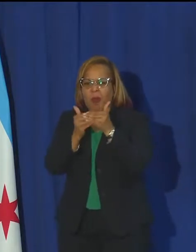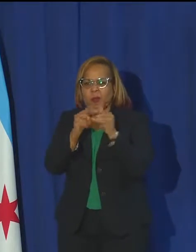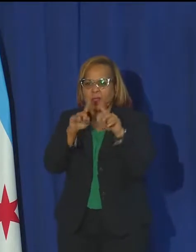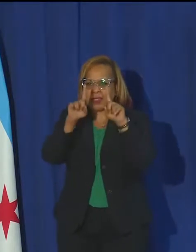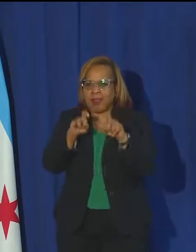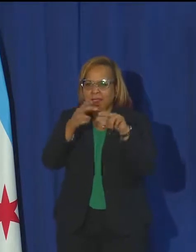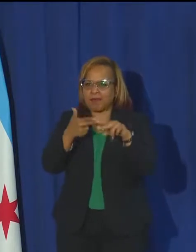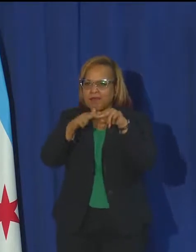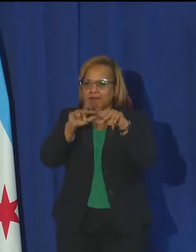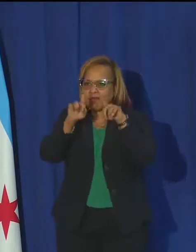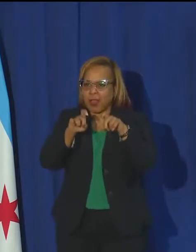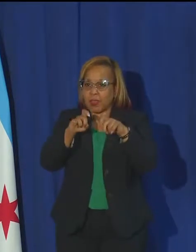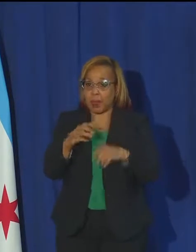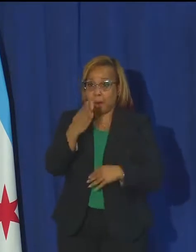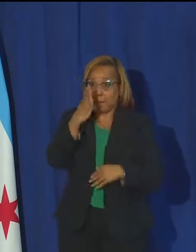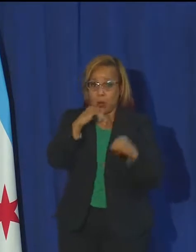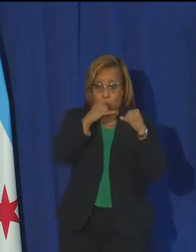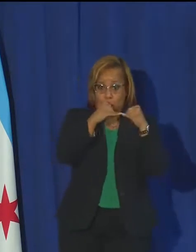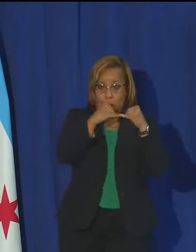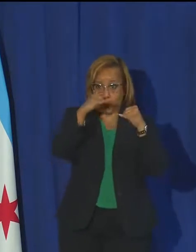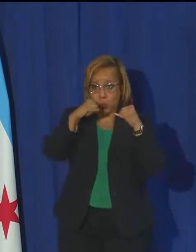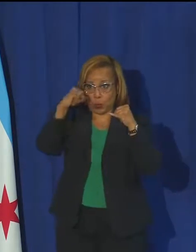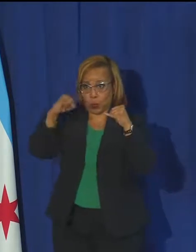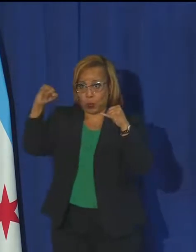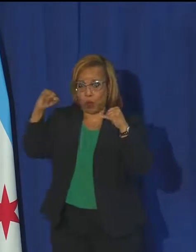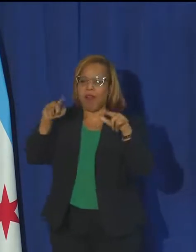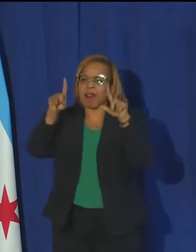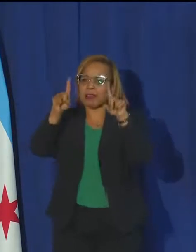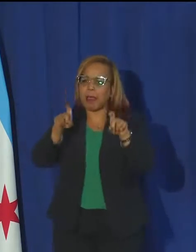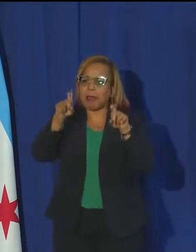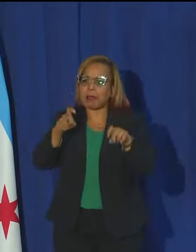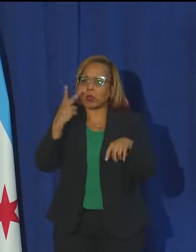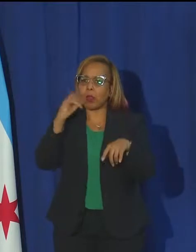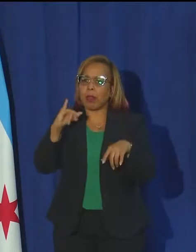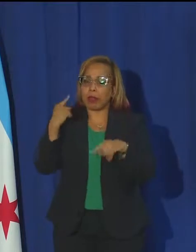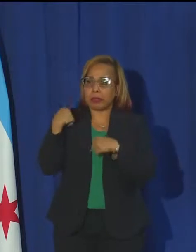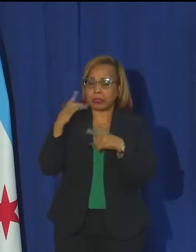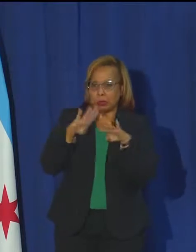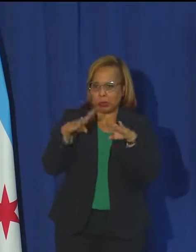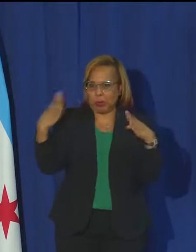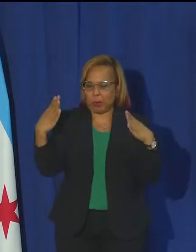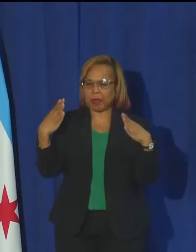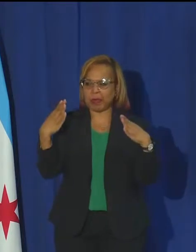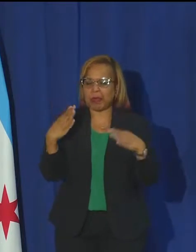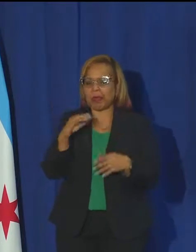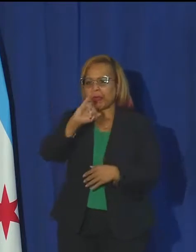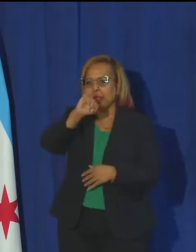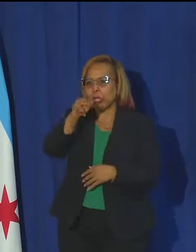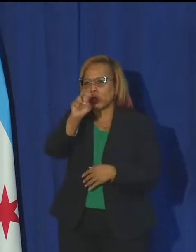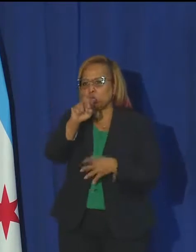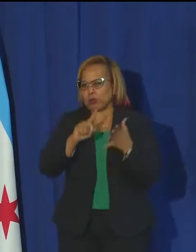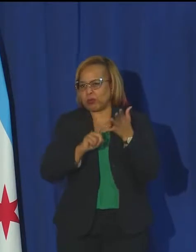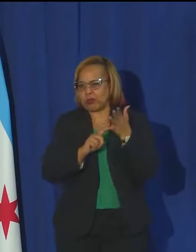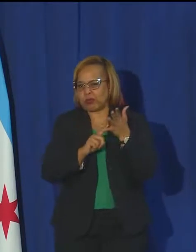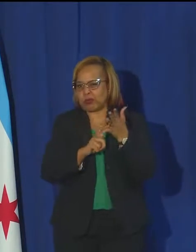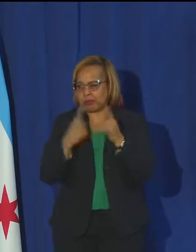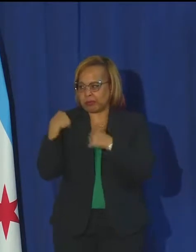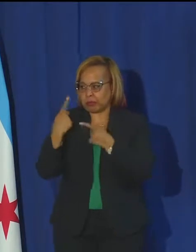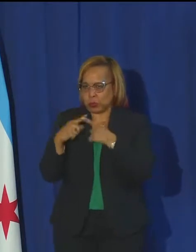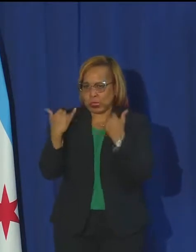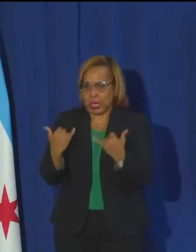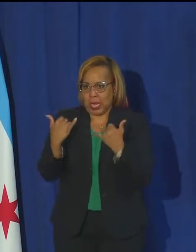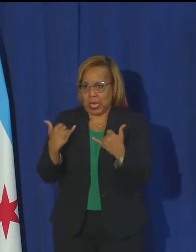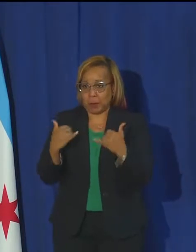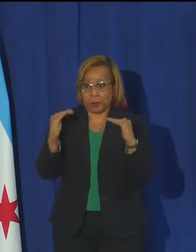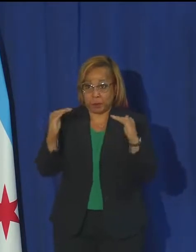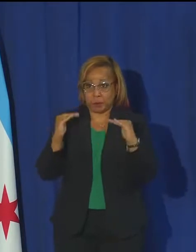in tests. In the blue line here is what tests have looked like since reopening in late June to the present, and then